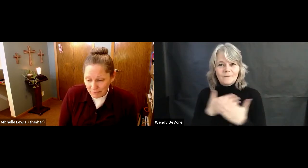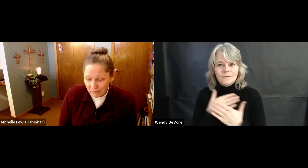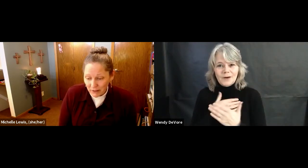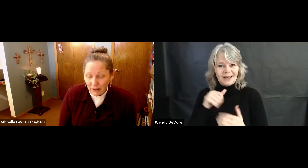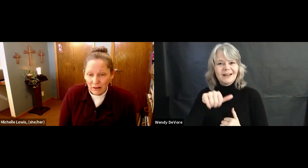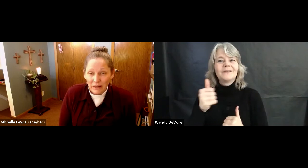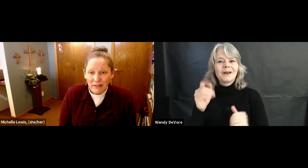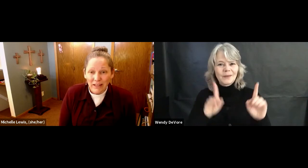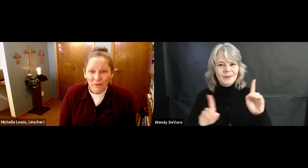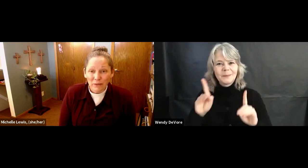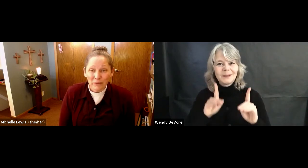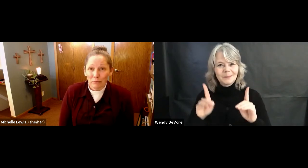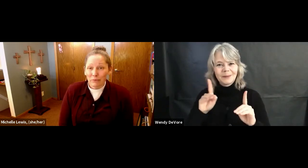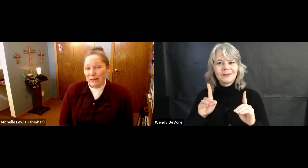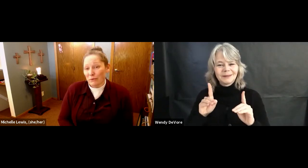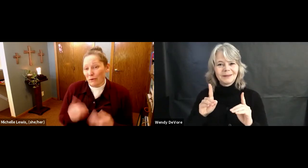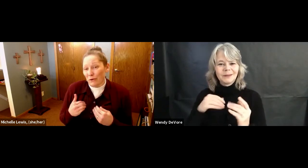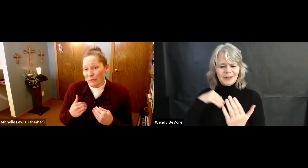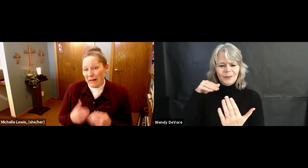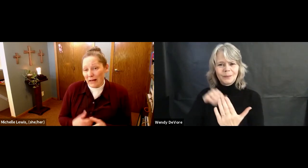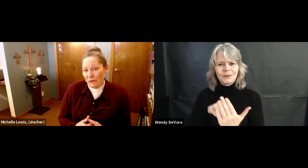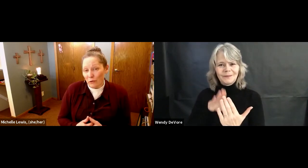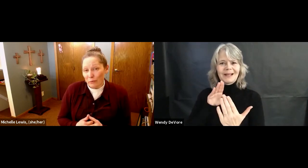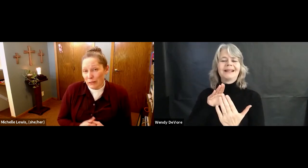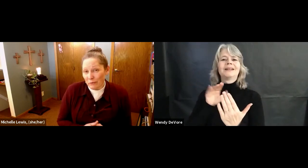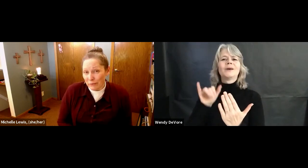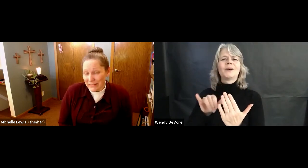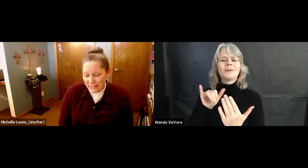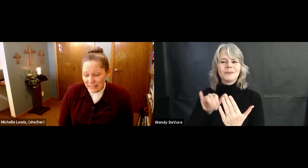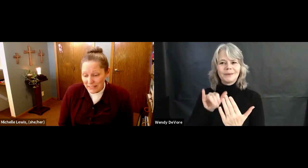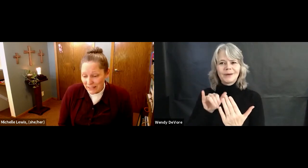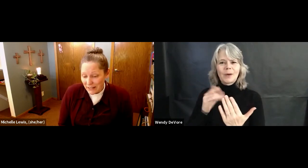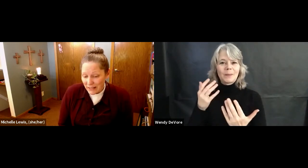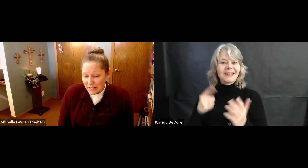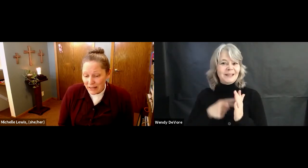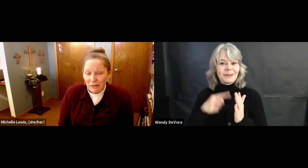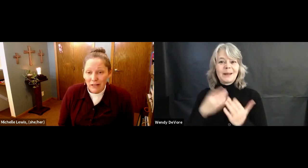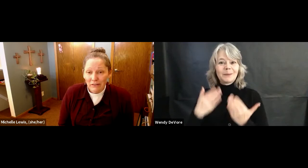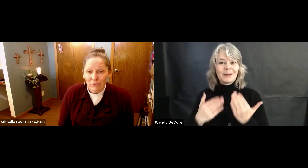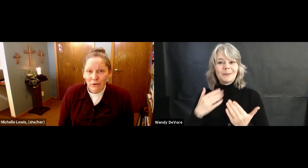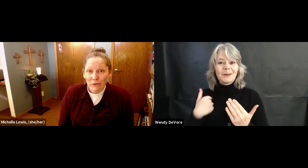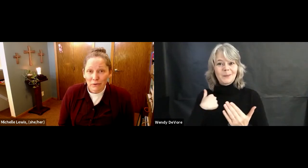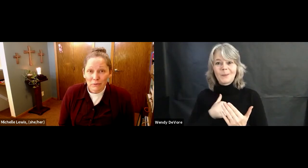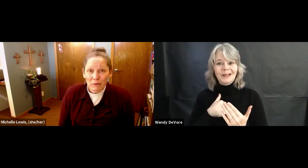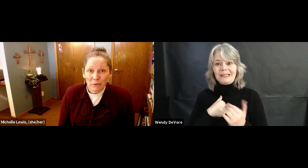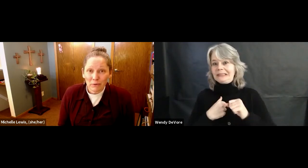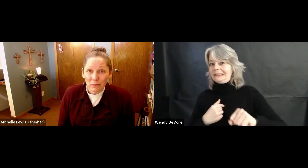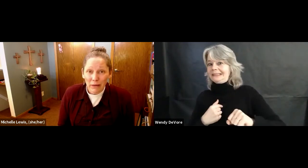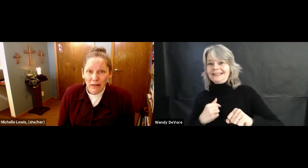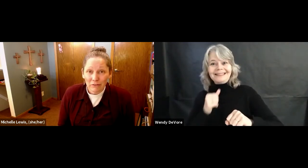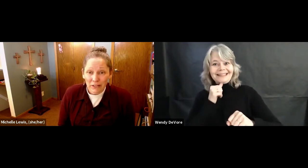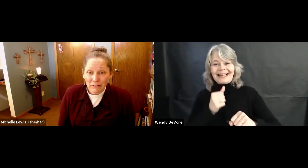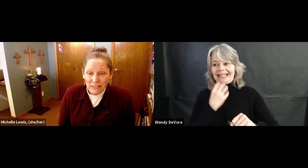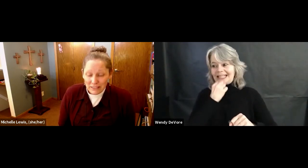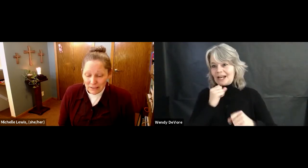people. And then we hold back or we resist caring for those people who are